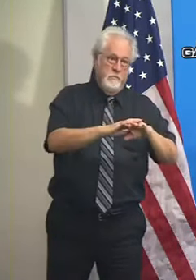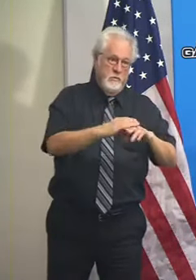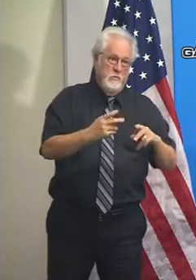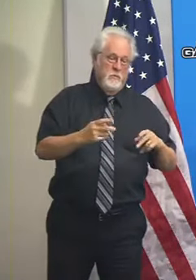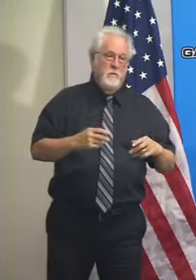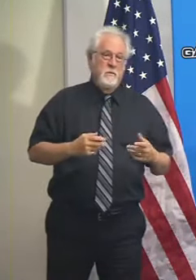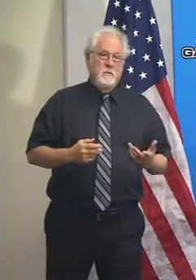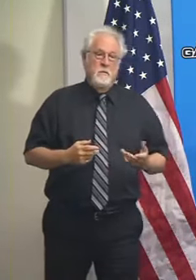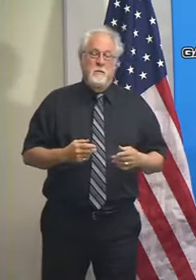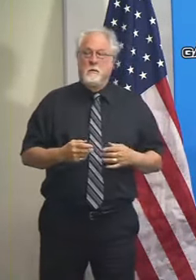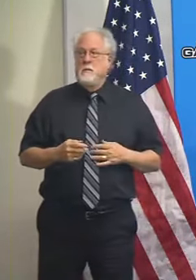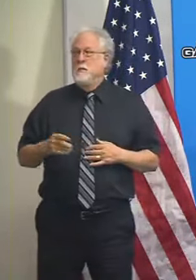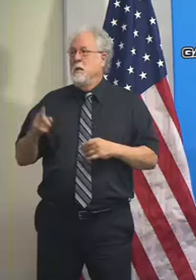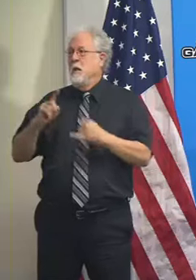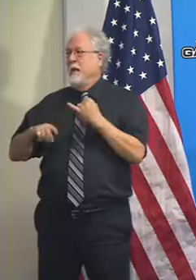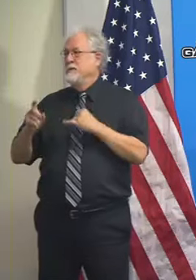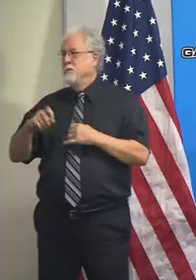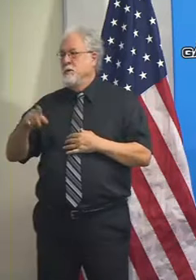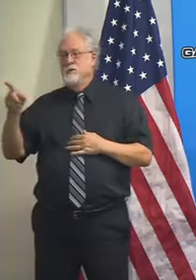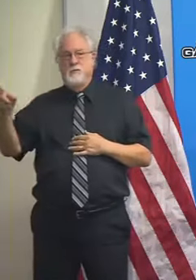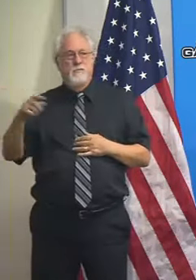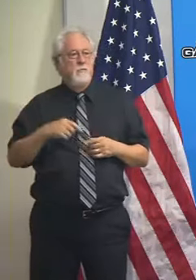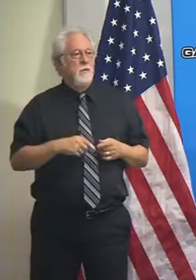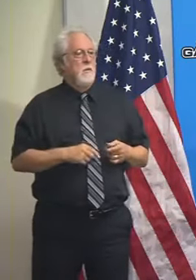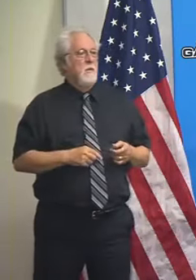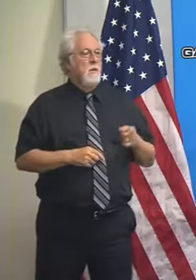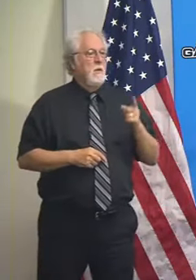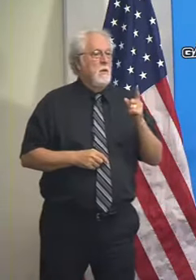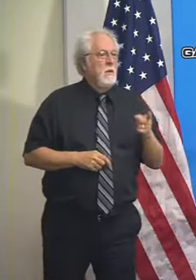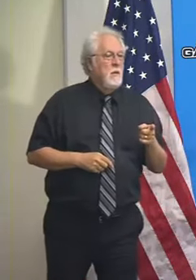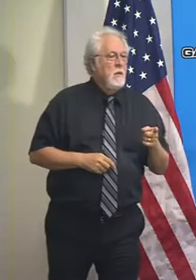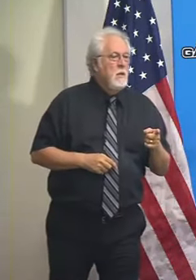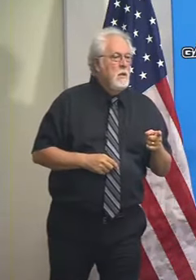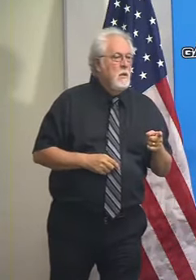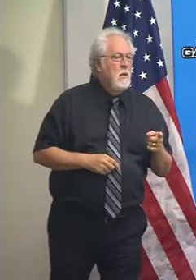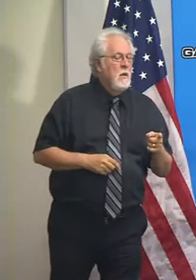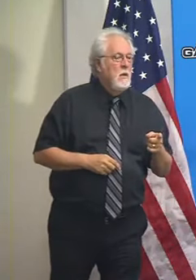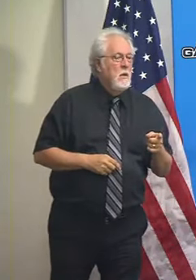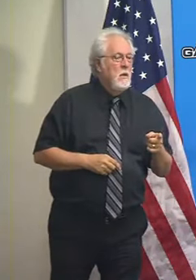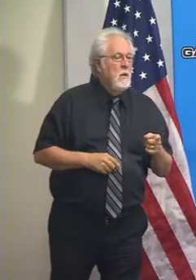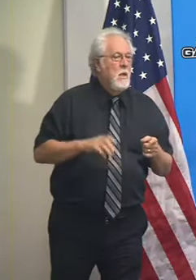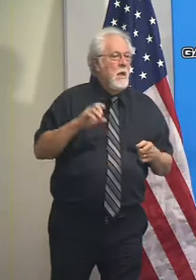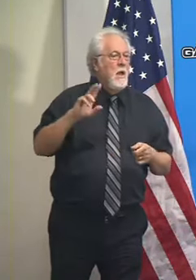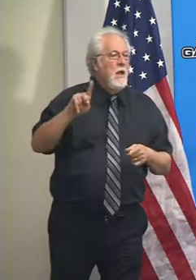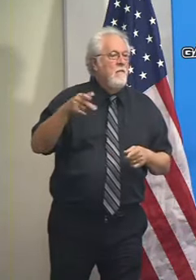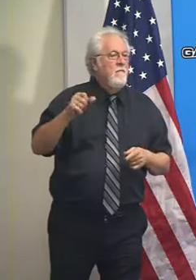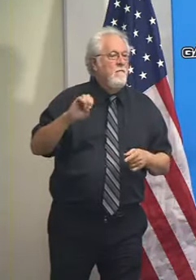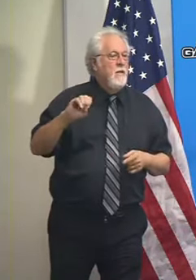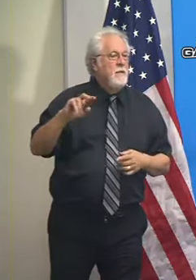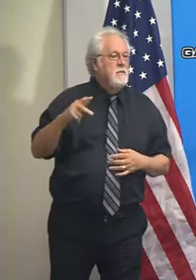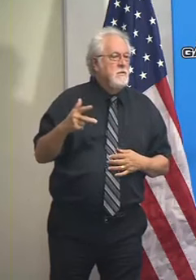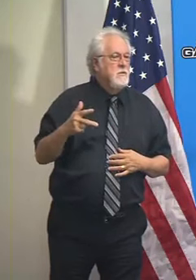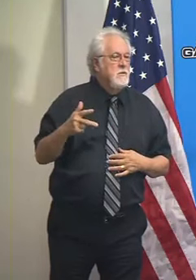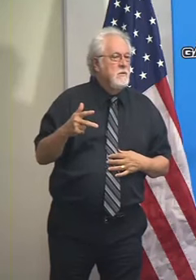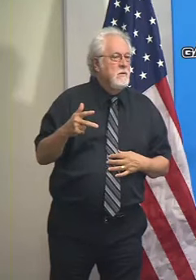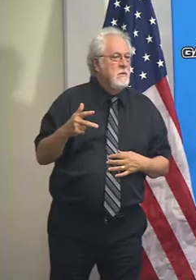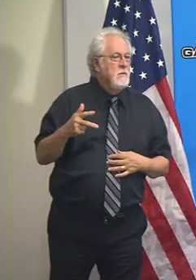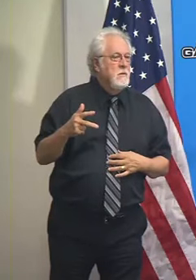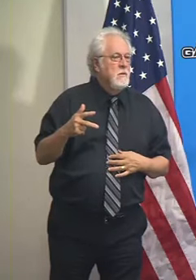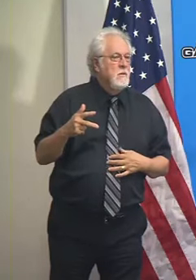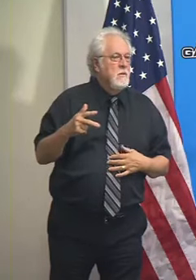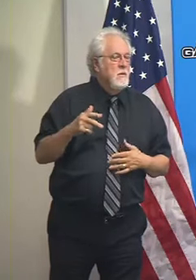their problems. Last question. Yes, sir. As you're considering phase three, because I'm going to see that in some of these studies and